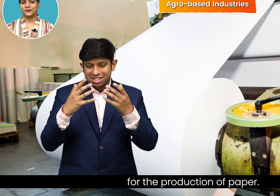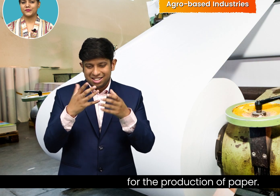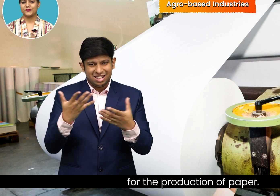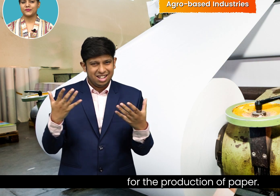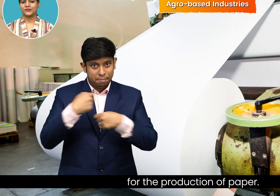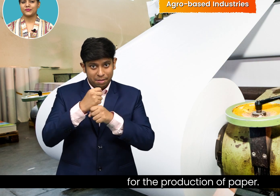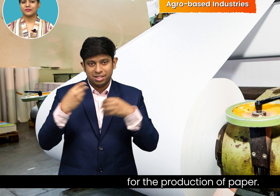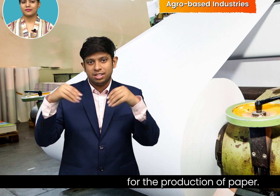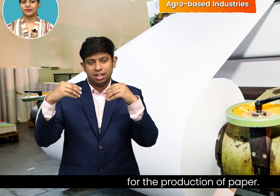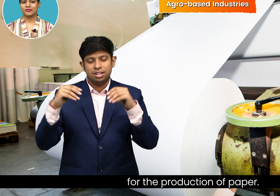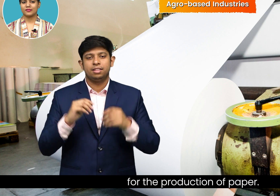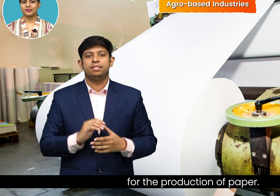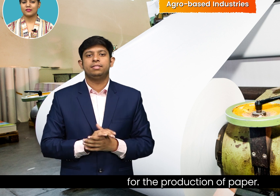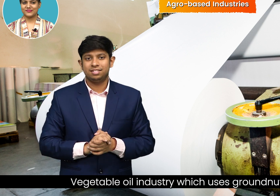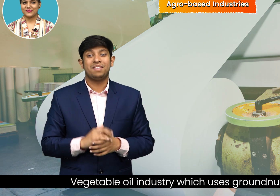paper.